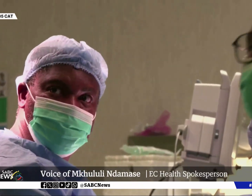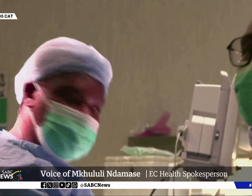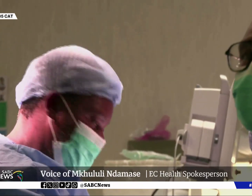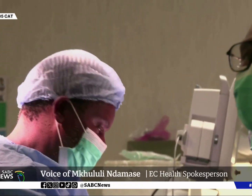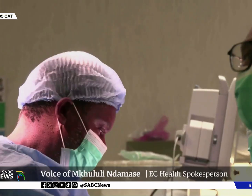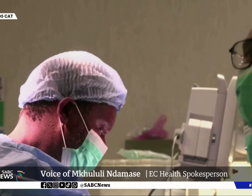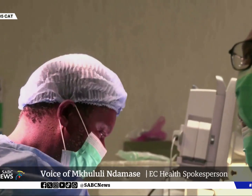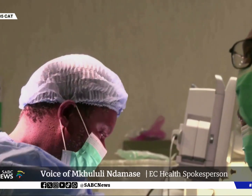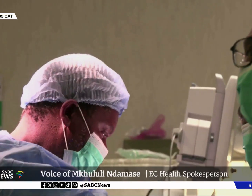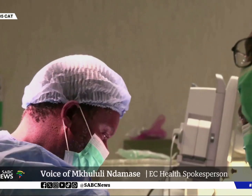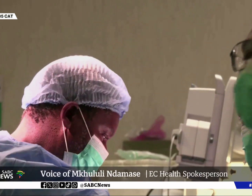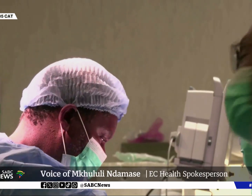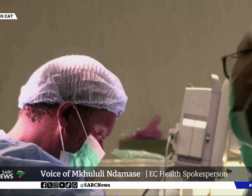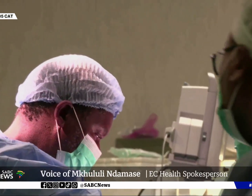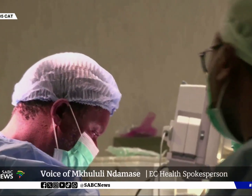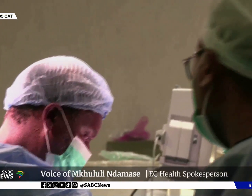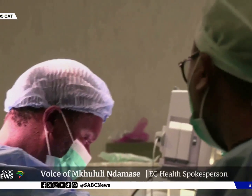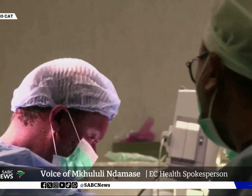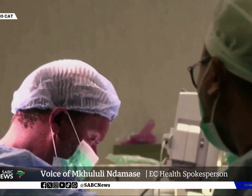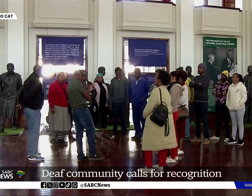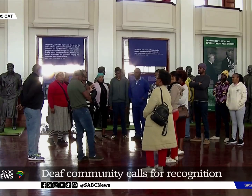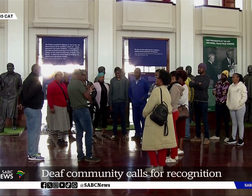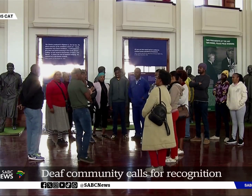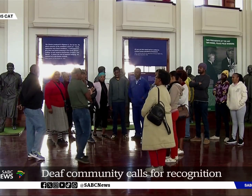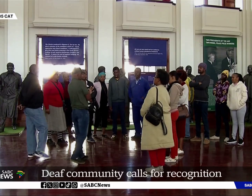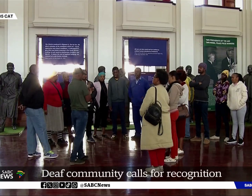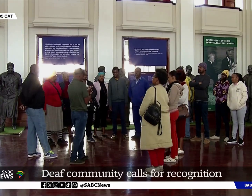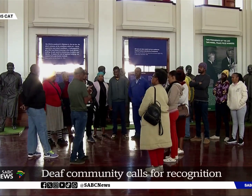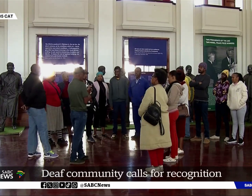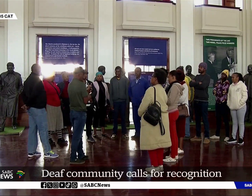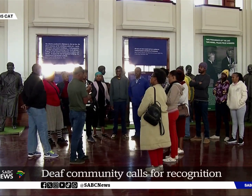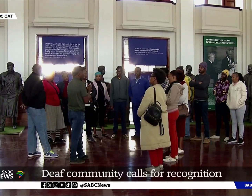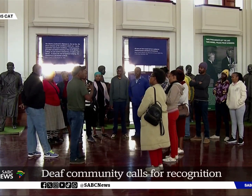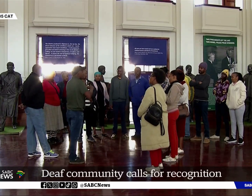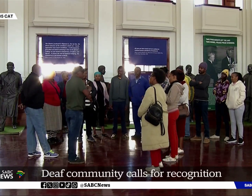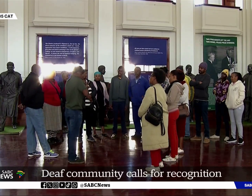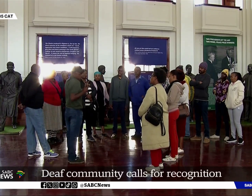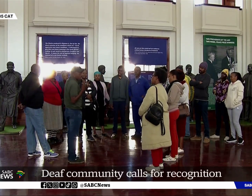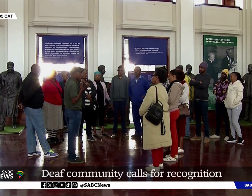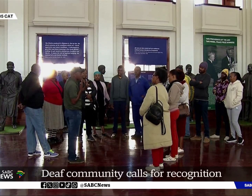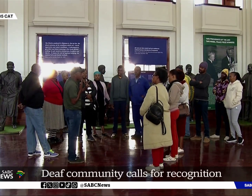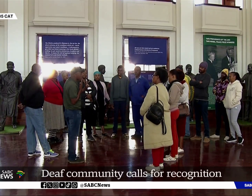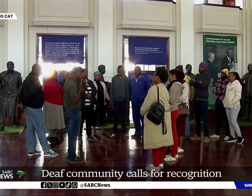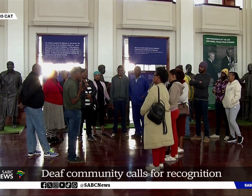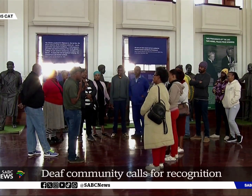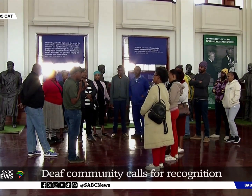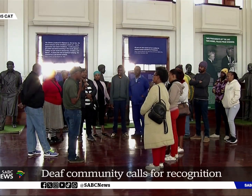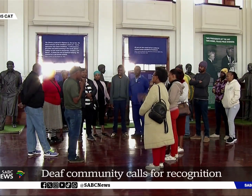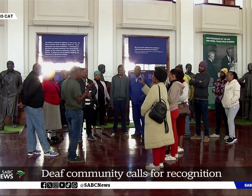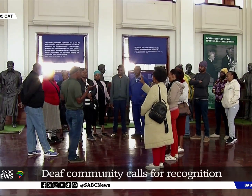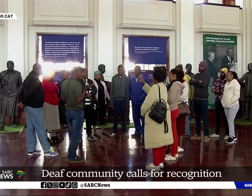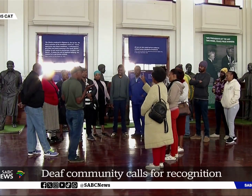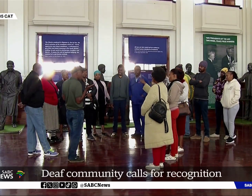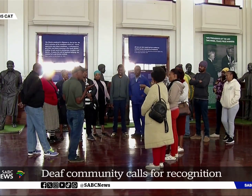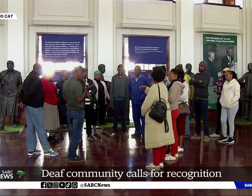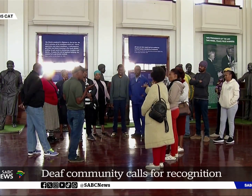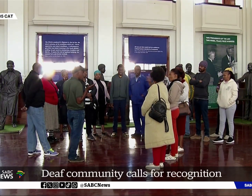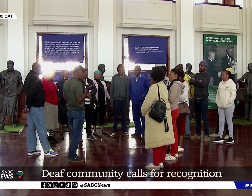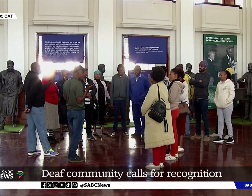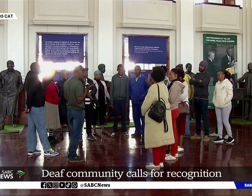teach all its employees sign language. The local deaf community wants their own members from the region to be included as